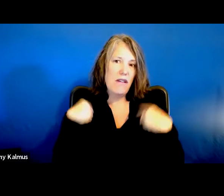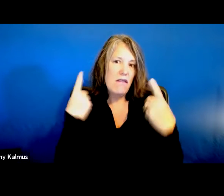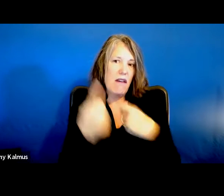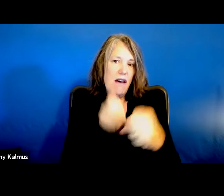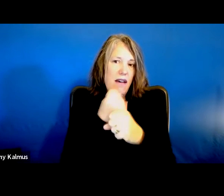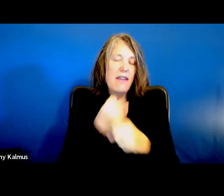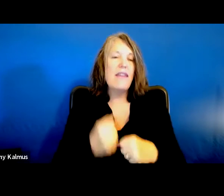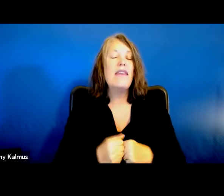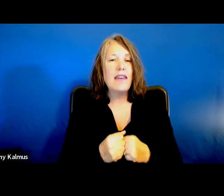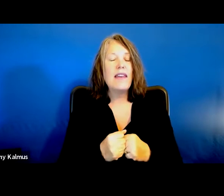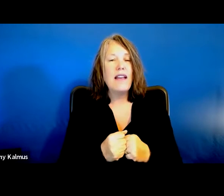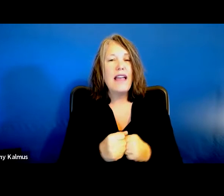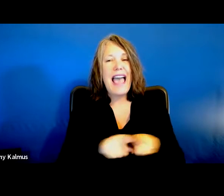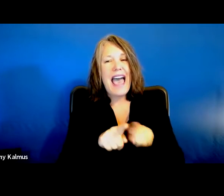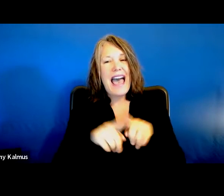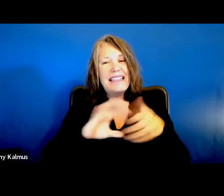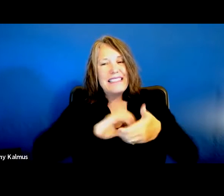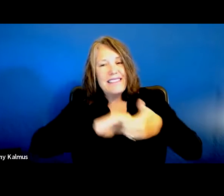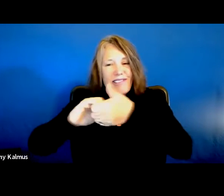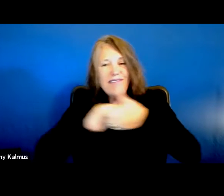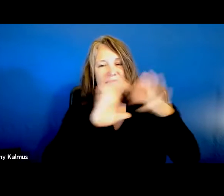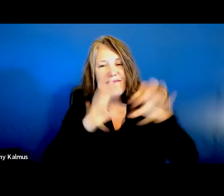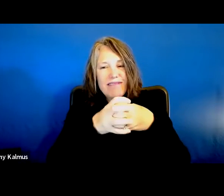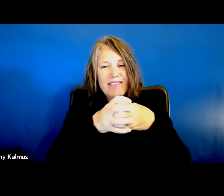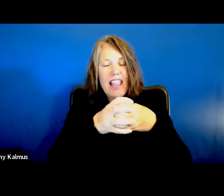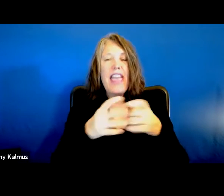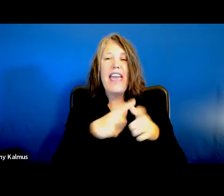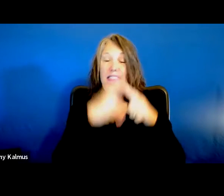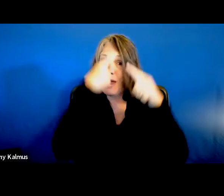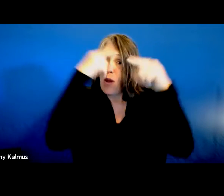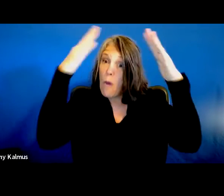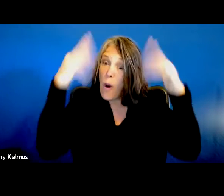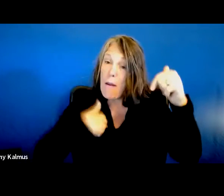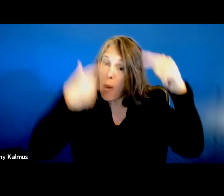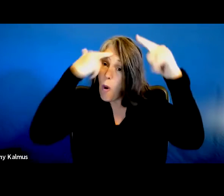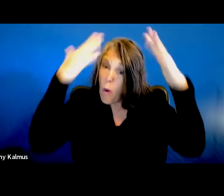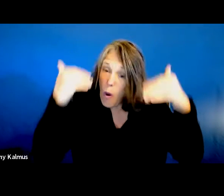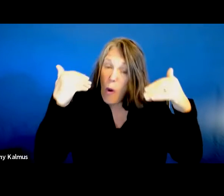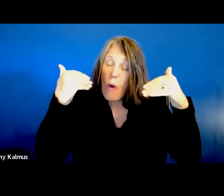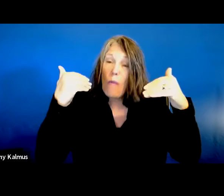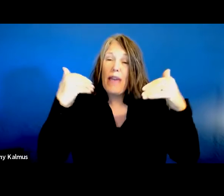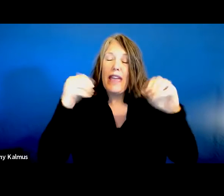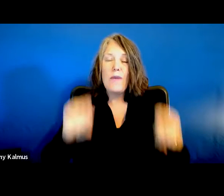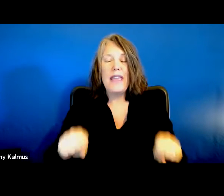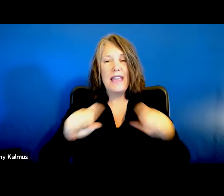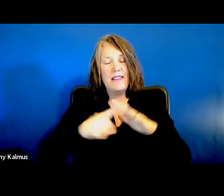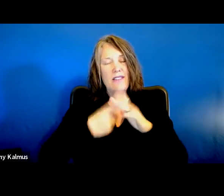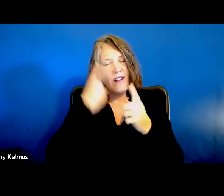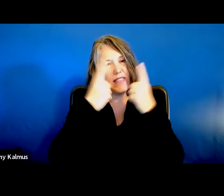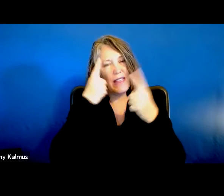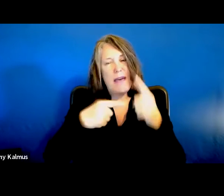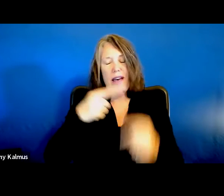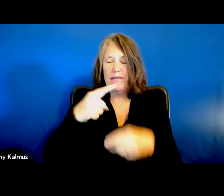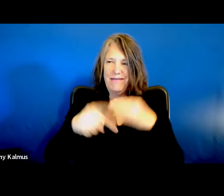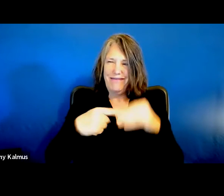year as a collaborative. And then I'm hoping that at the end of this, you can start thinking about data